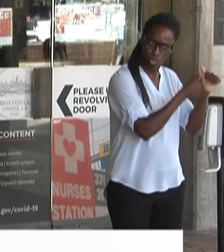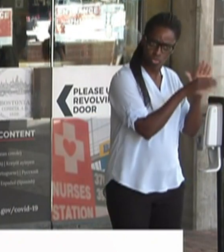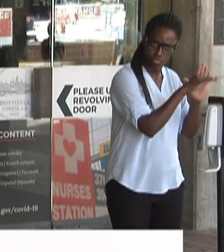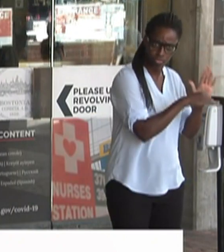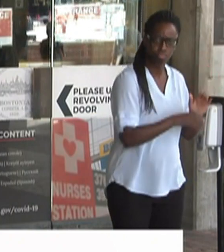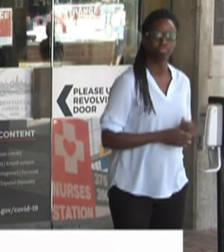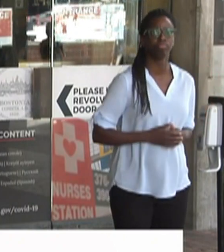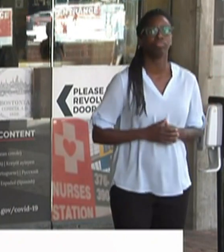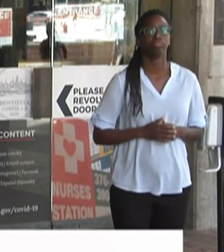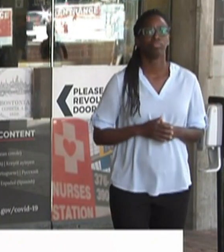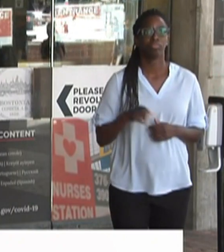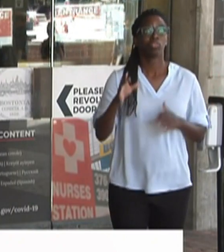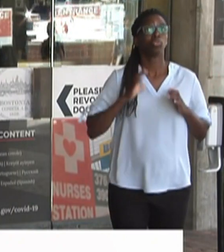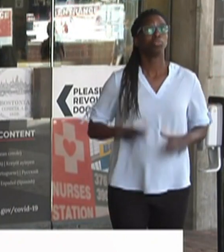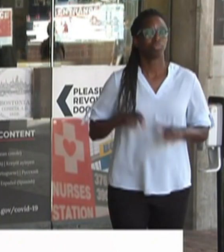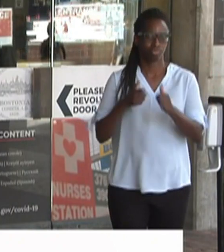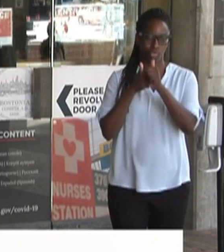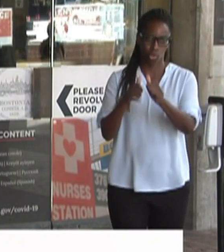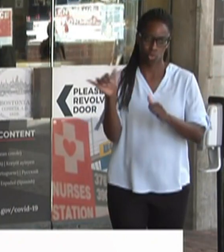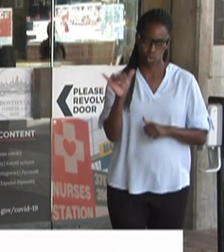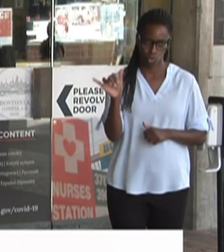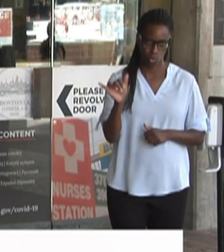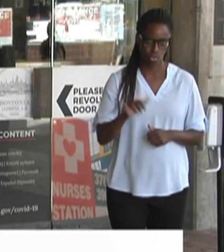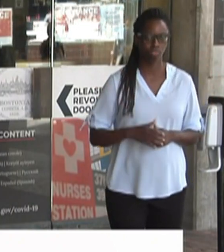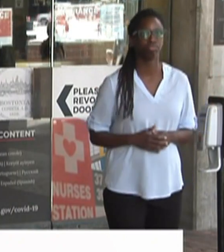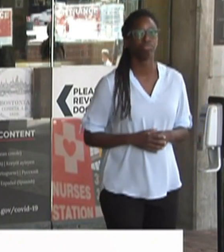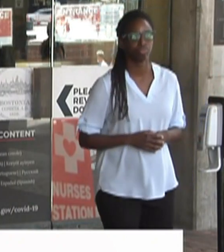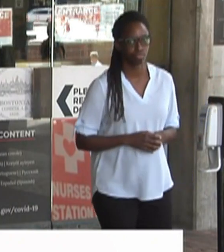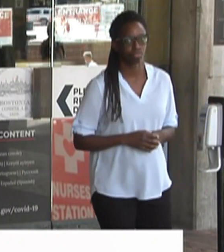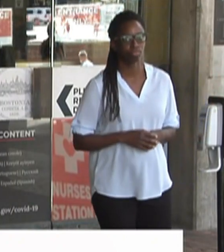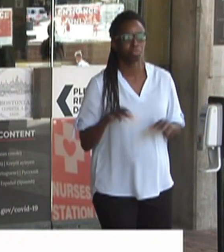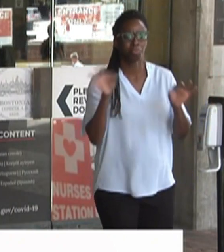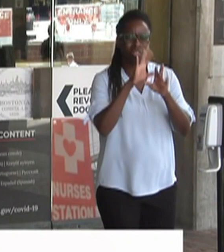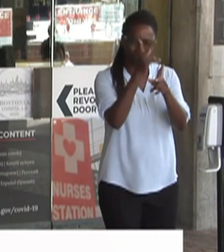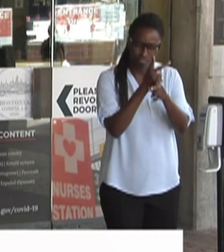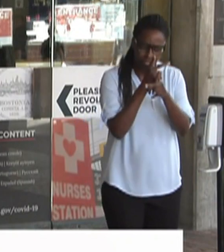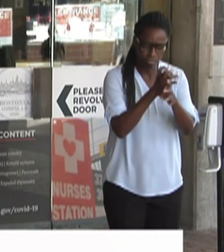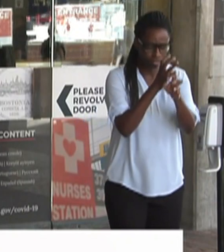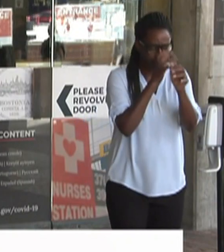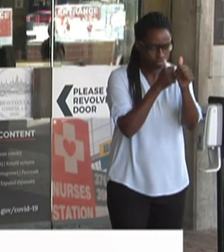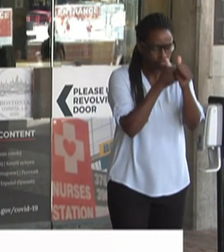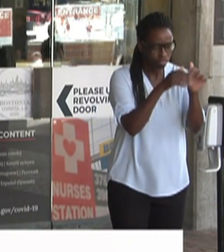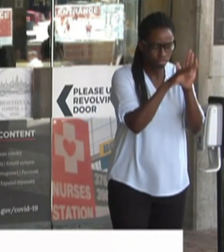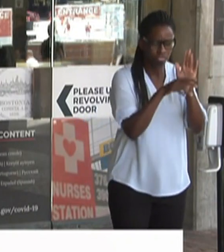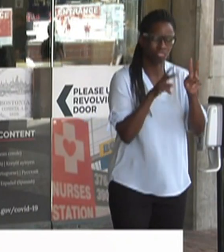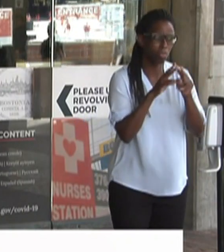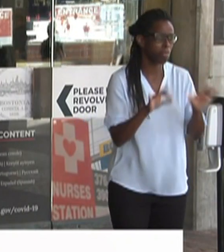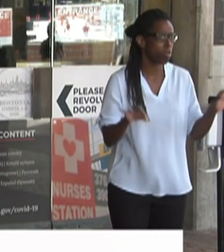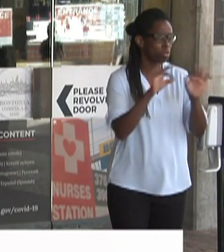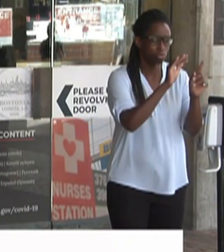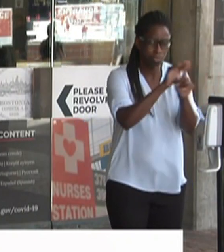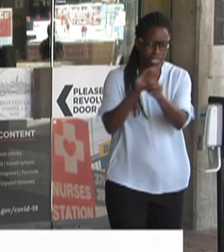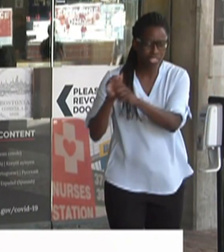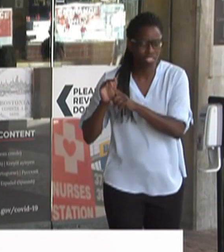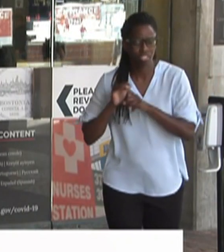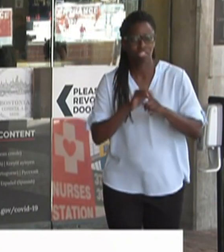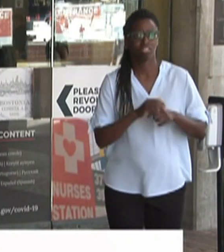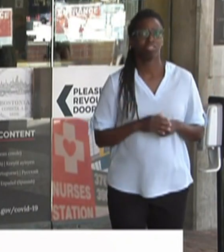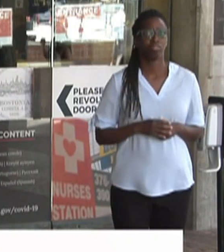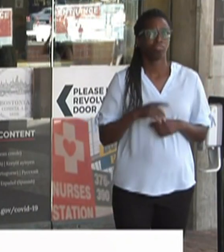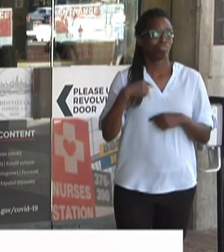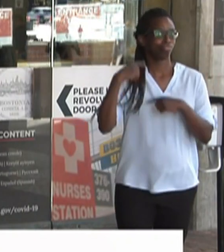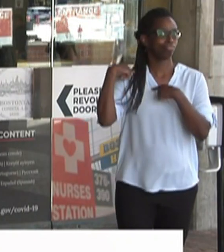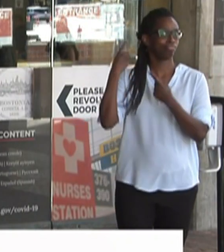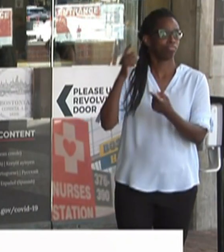very diligent here. As you saw the last 7 days, we've seen a decrease in positive testing. That's a good thing. We want to continue that